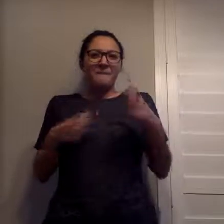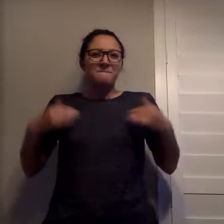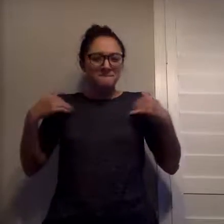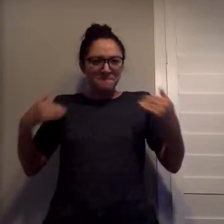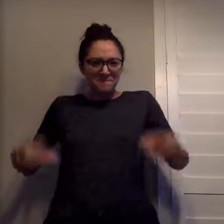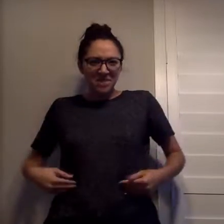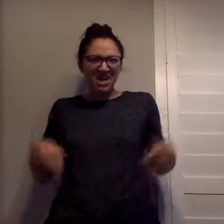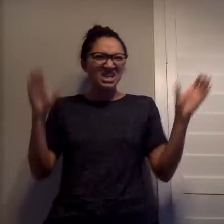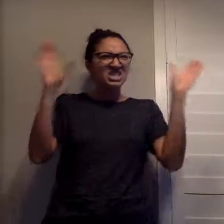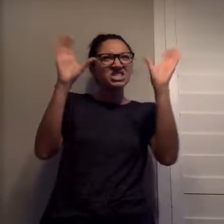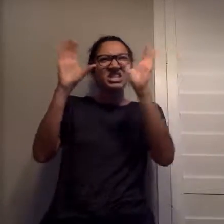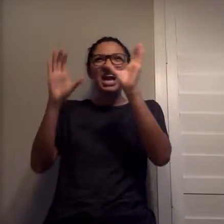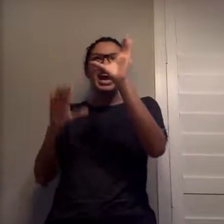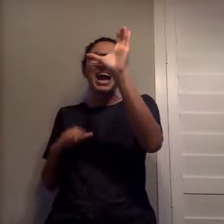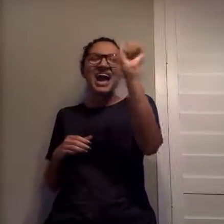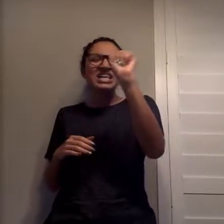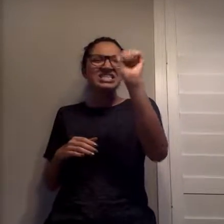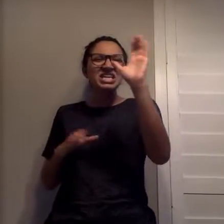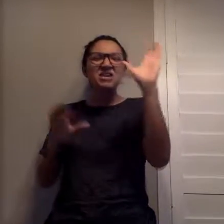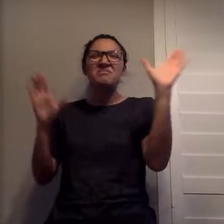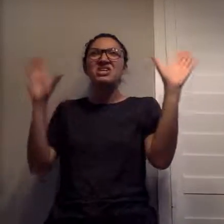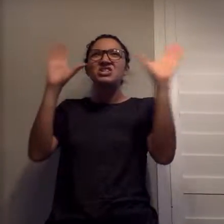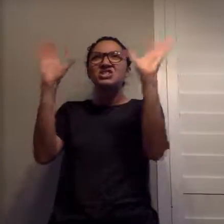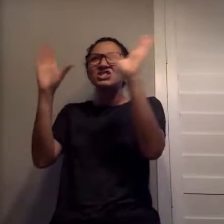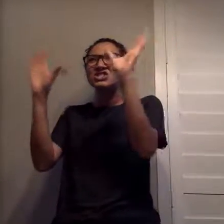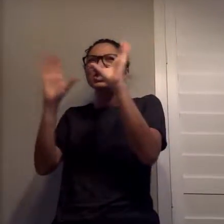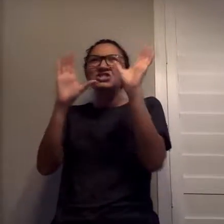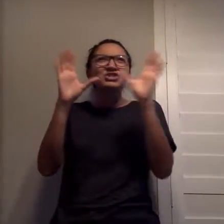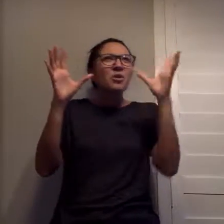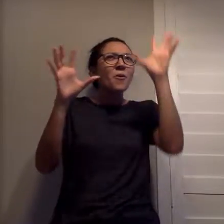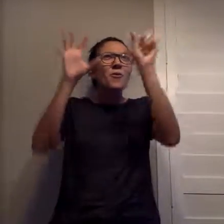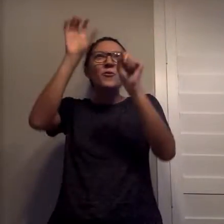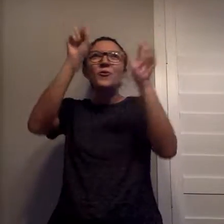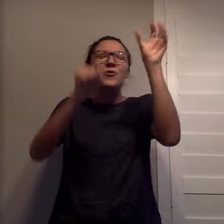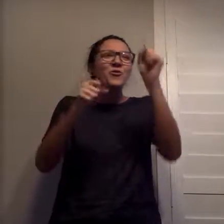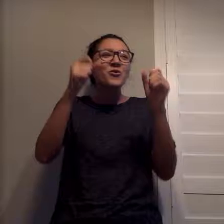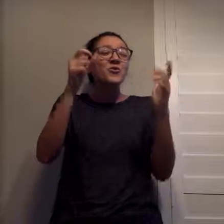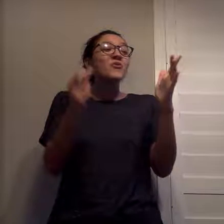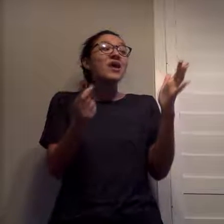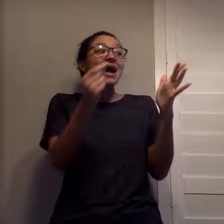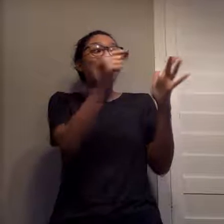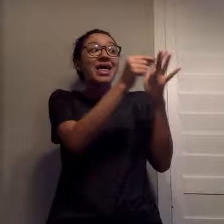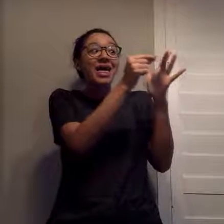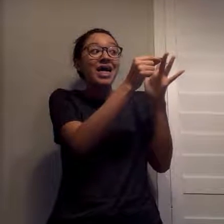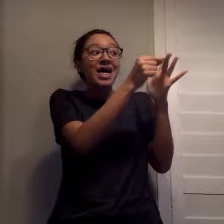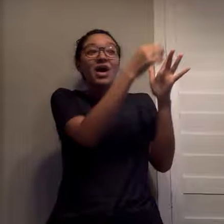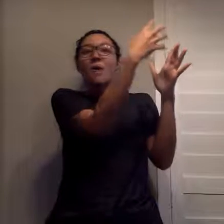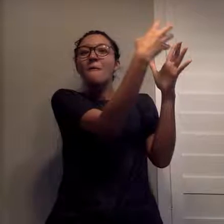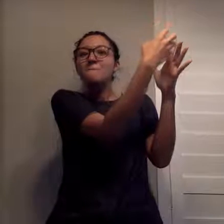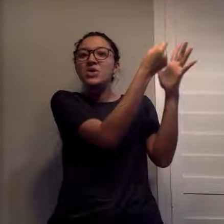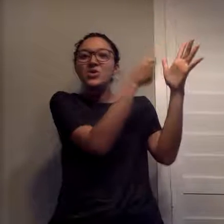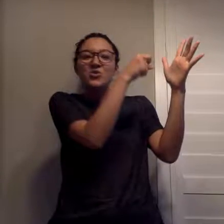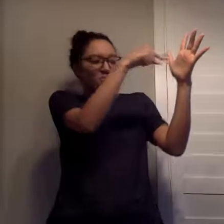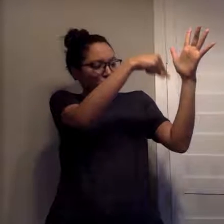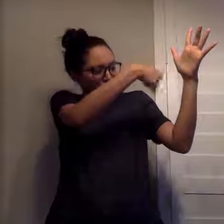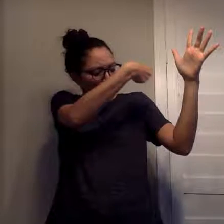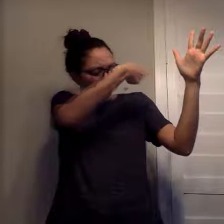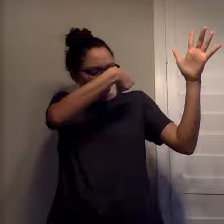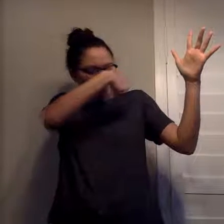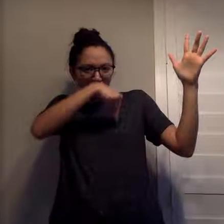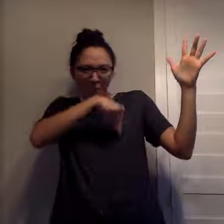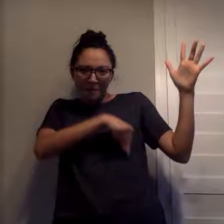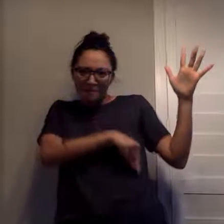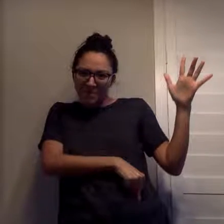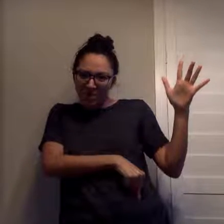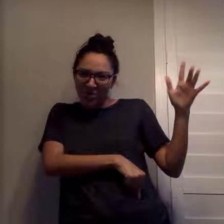and from the little sea urchin spine that you happen to have lodged in the joint of your finger. So yes,